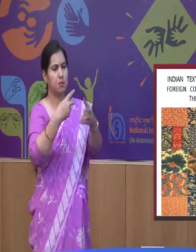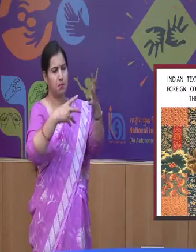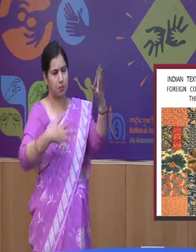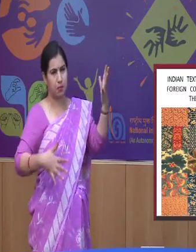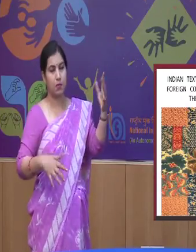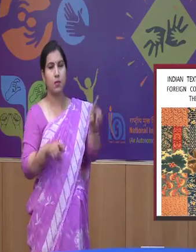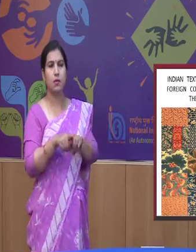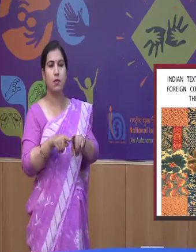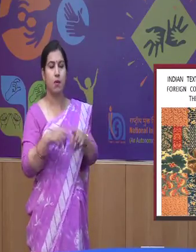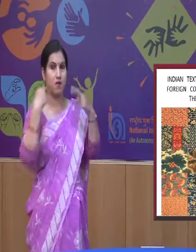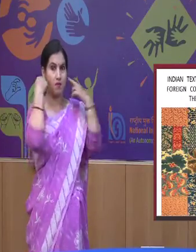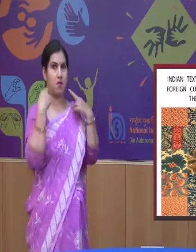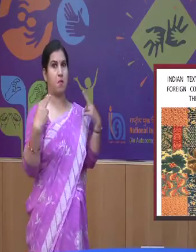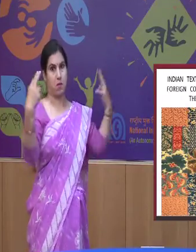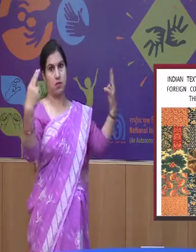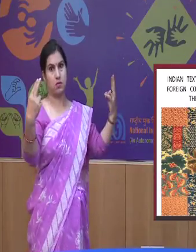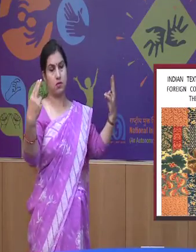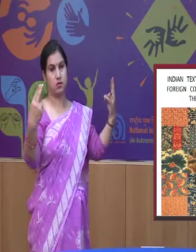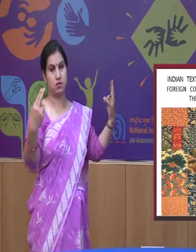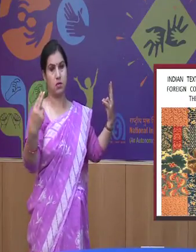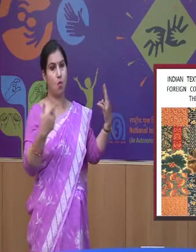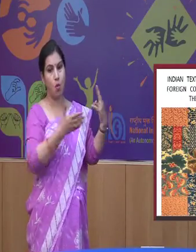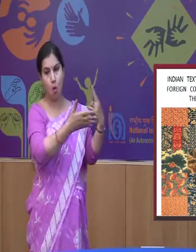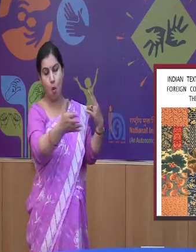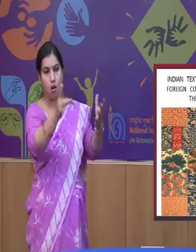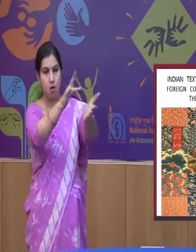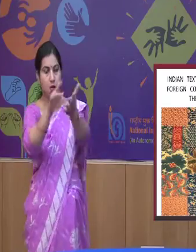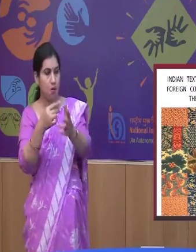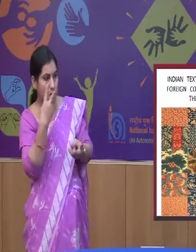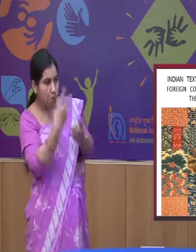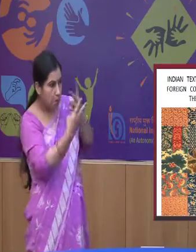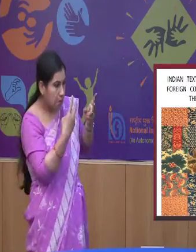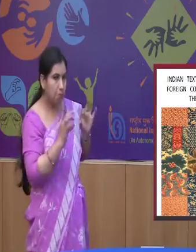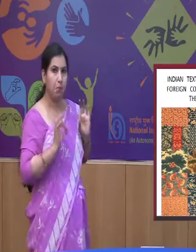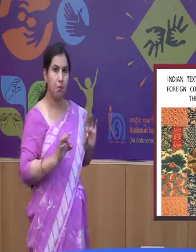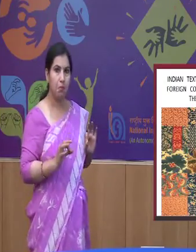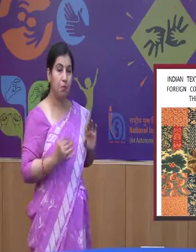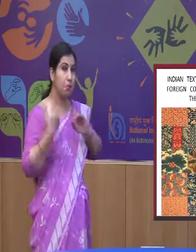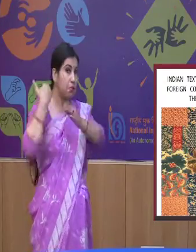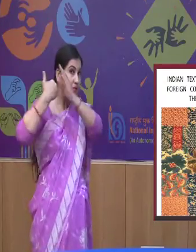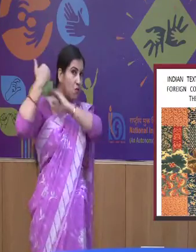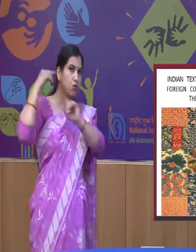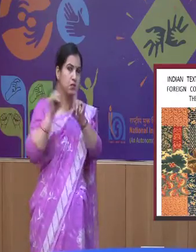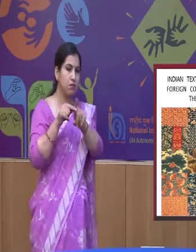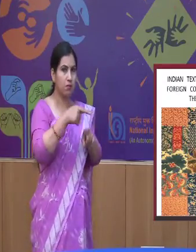etc. had been famous all over the world since ancient times.